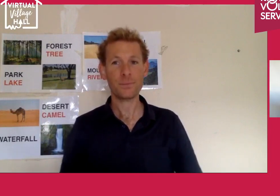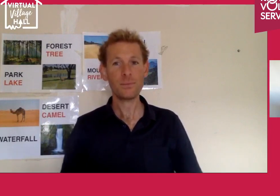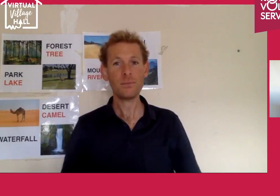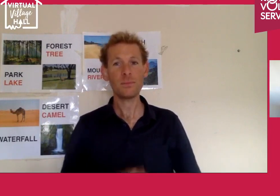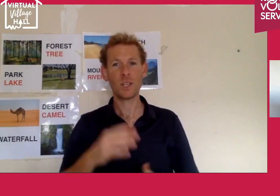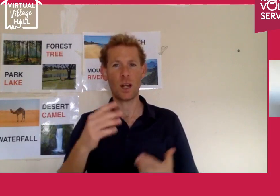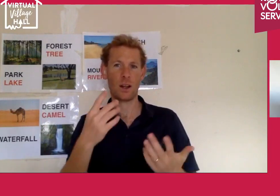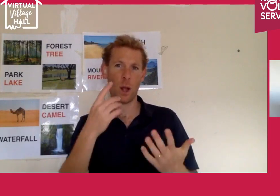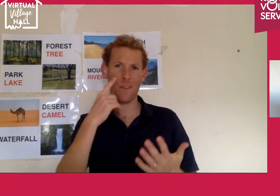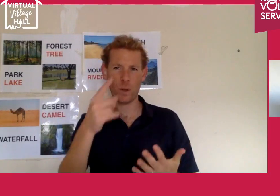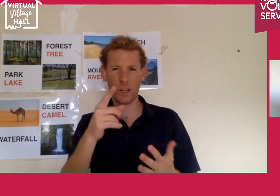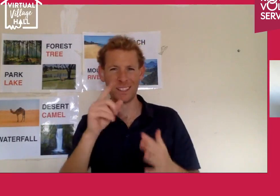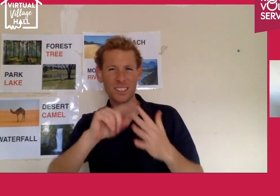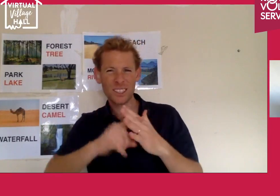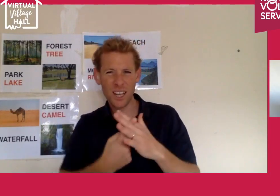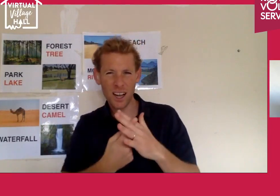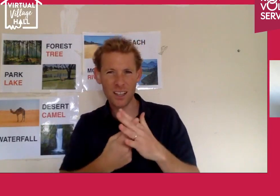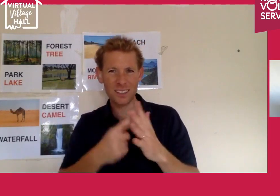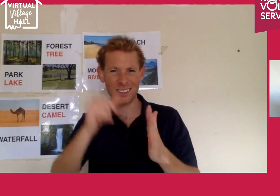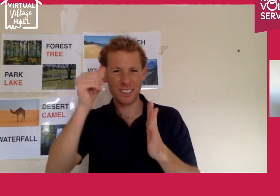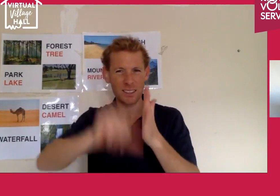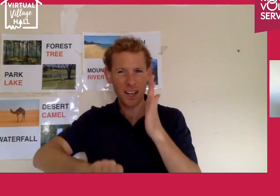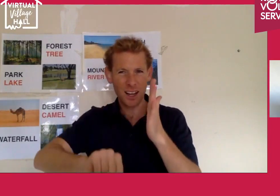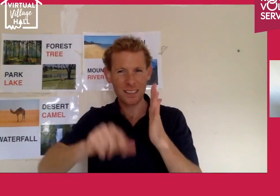language, and it's about reflecting that in your interpretation.